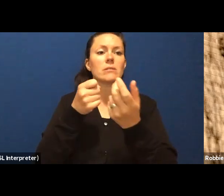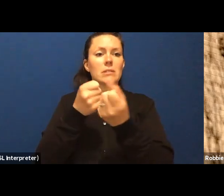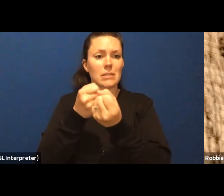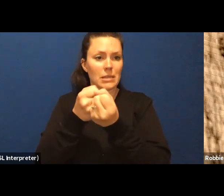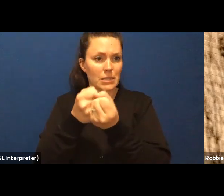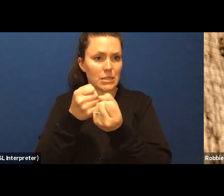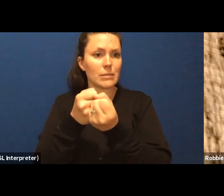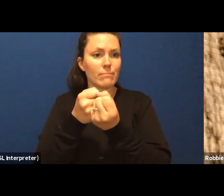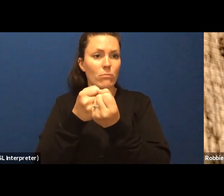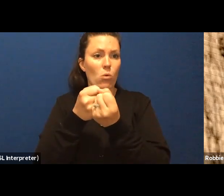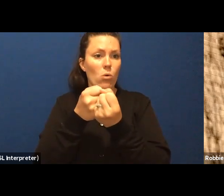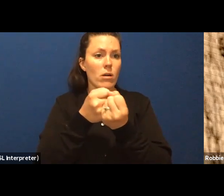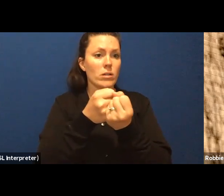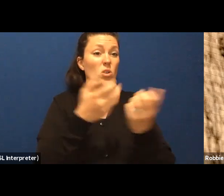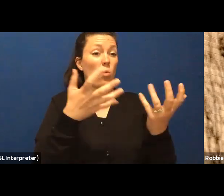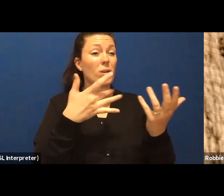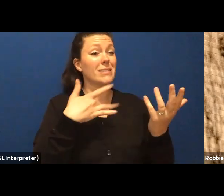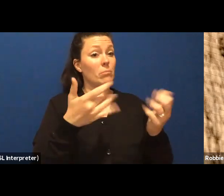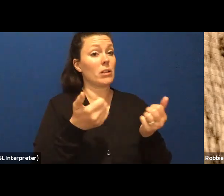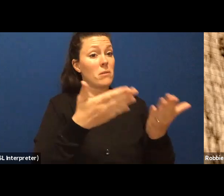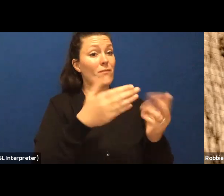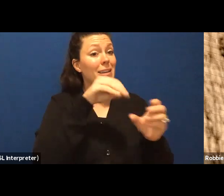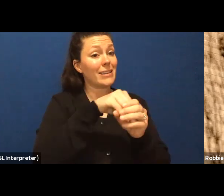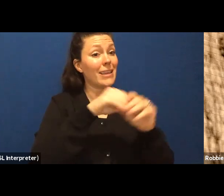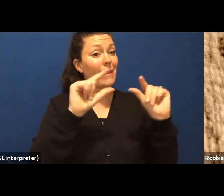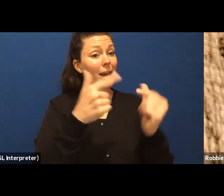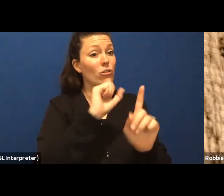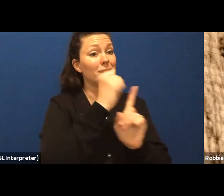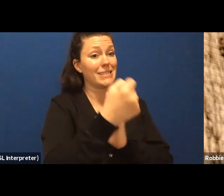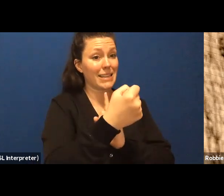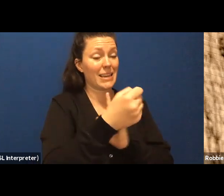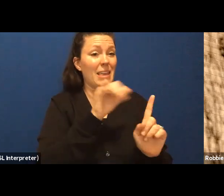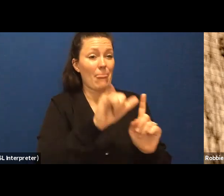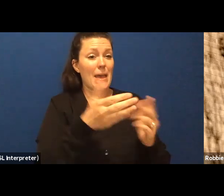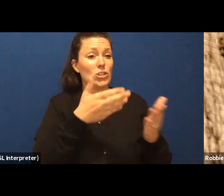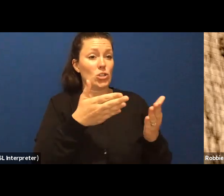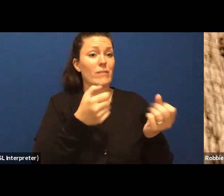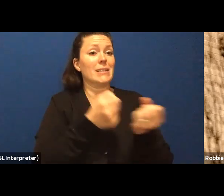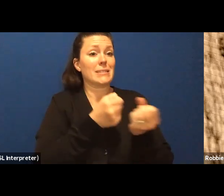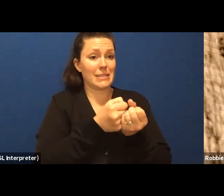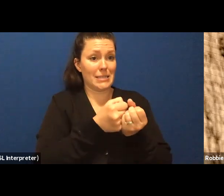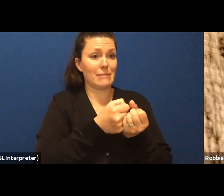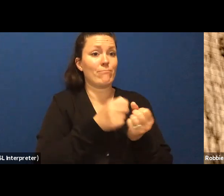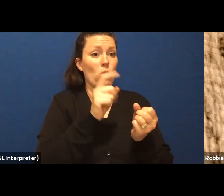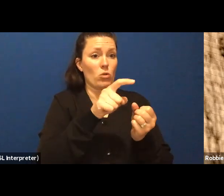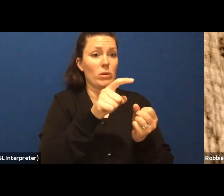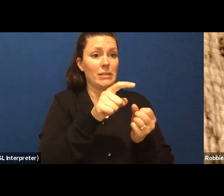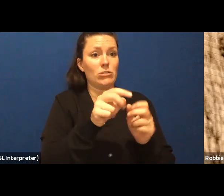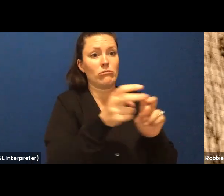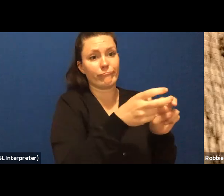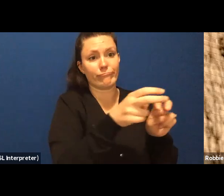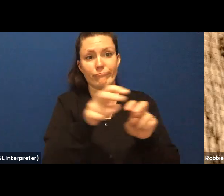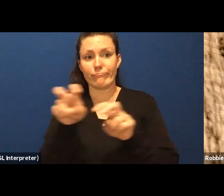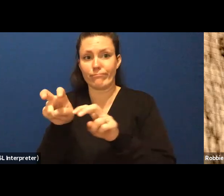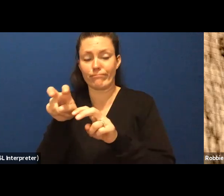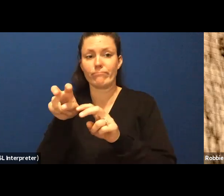that congregate setting. So that is something that we're excited about. And if I'm not